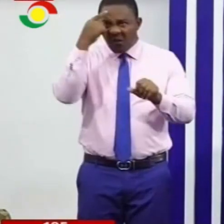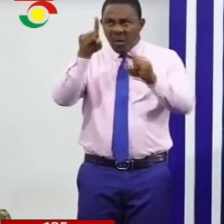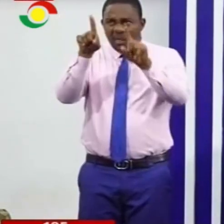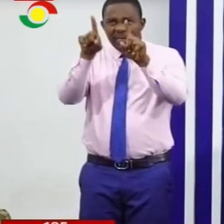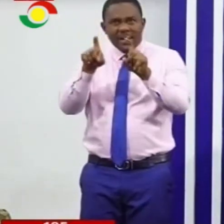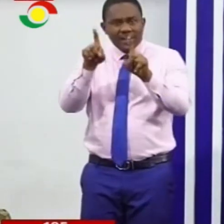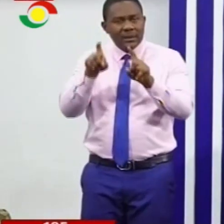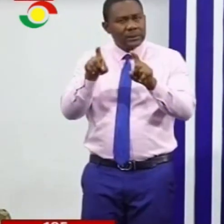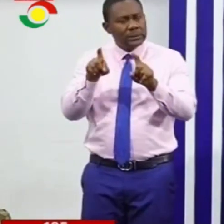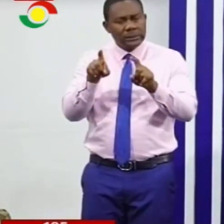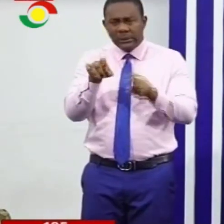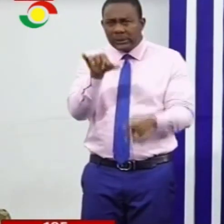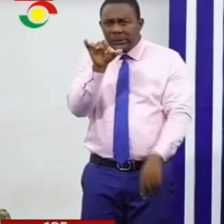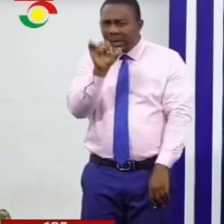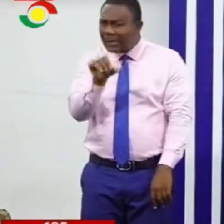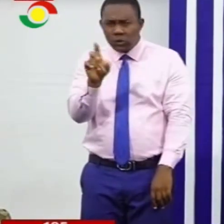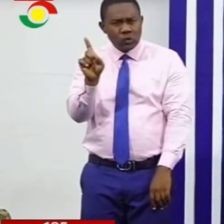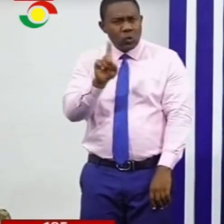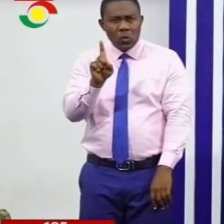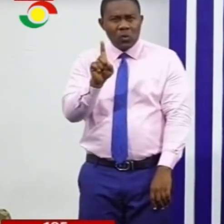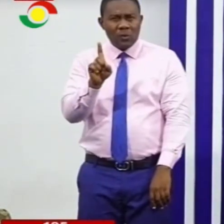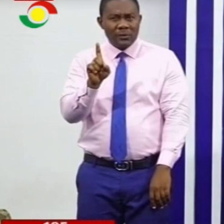corrected now.